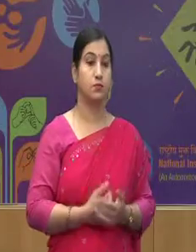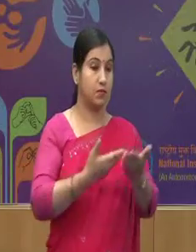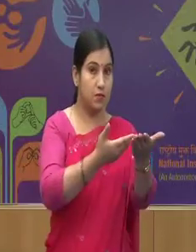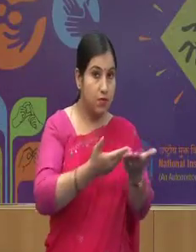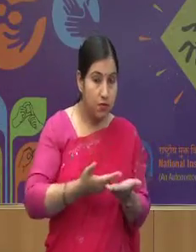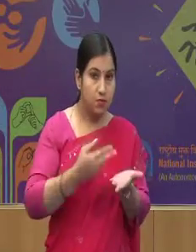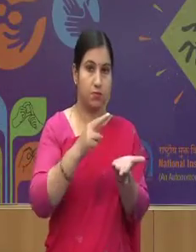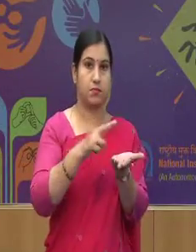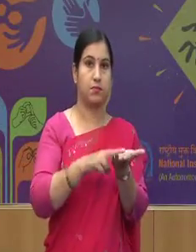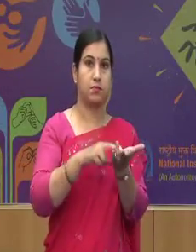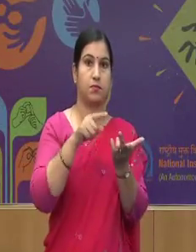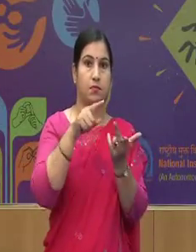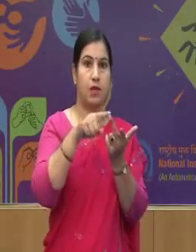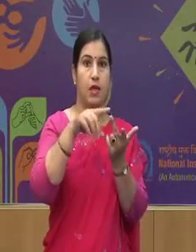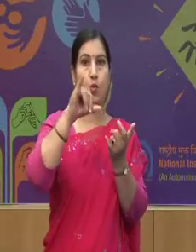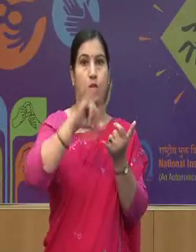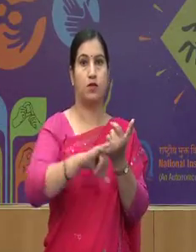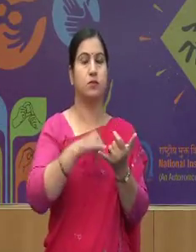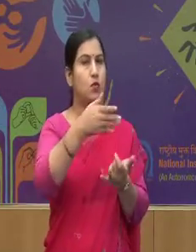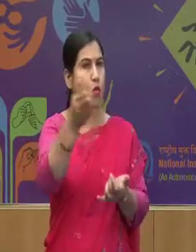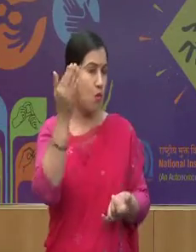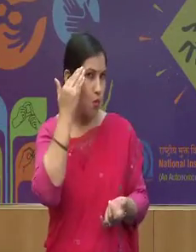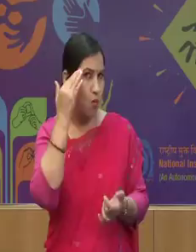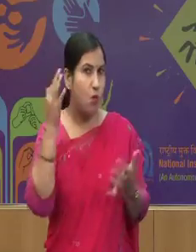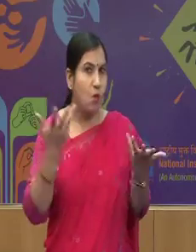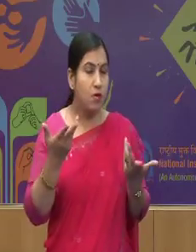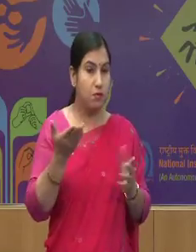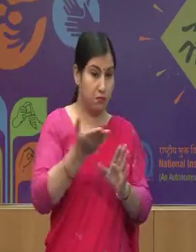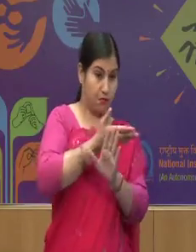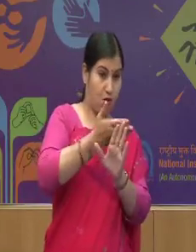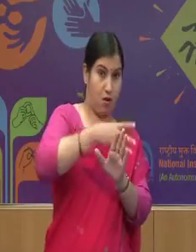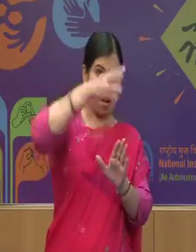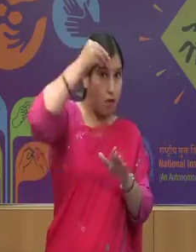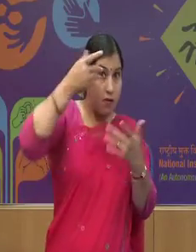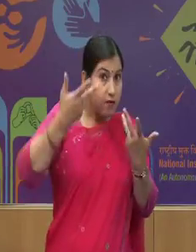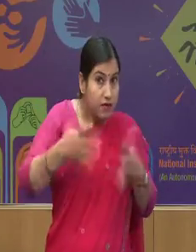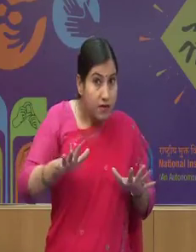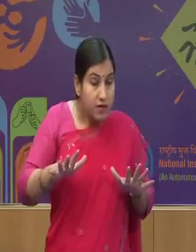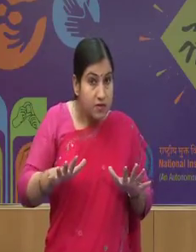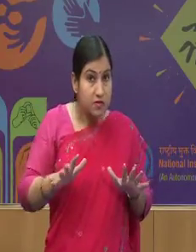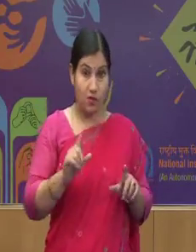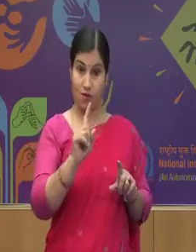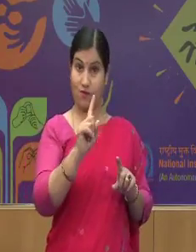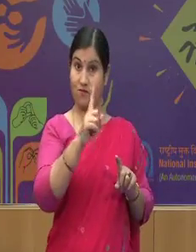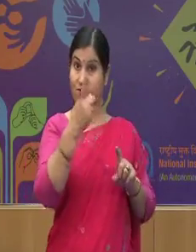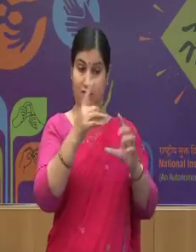Welcome to NIOS. As you know, that we had covered the topic First World